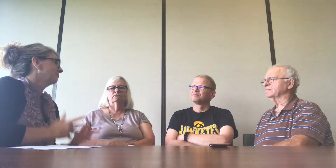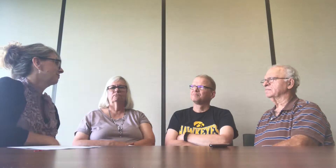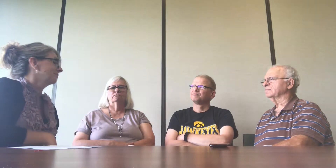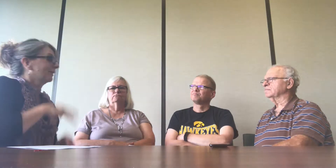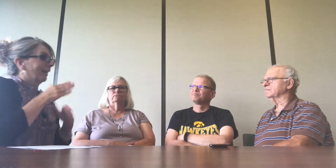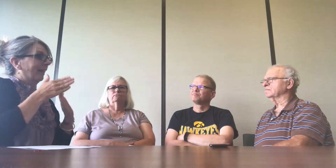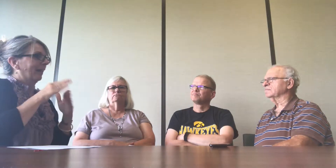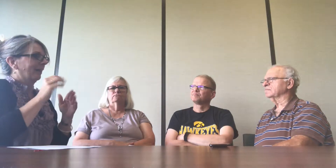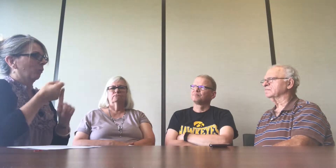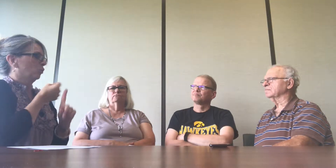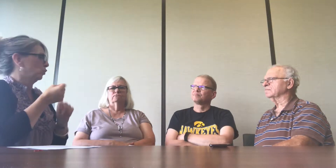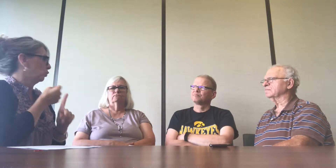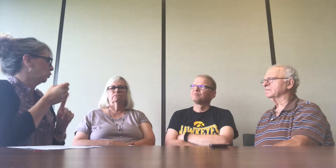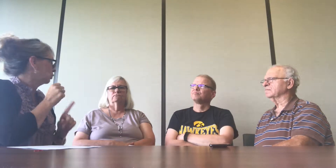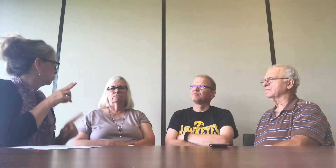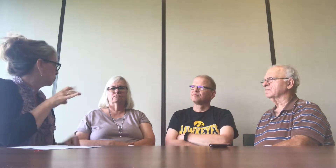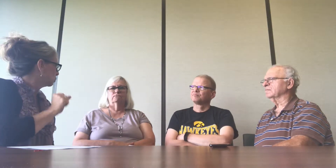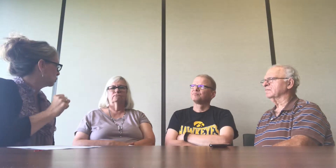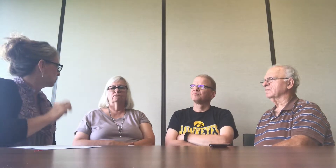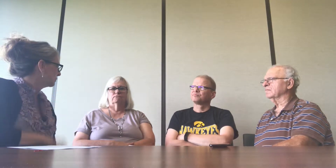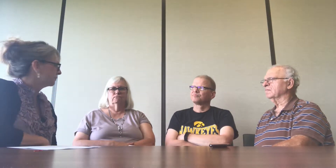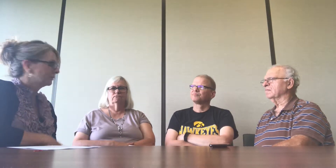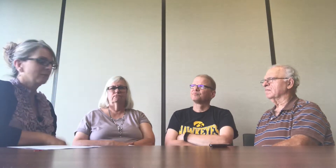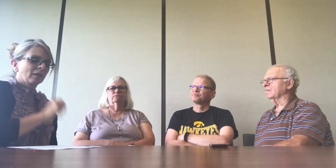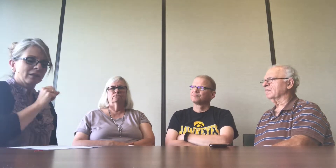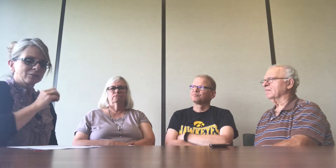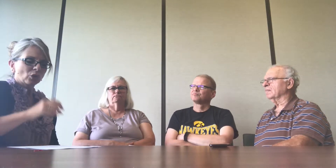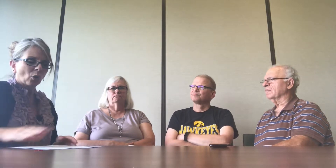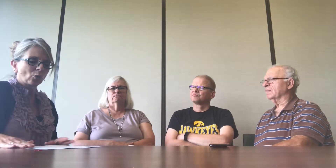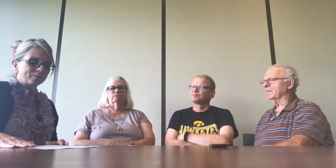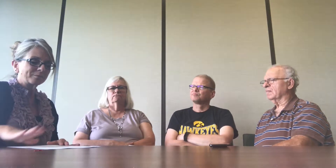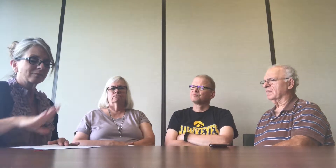so that violence and abuse will end.